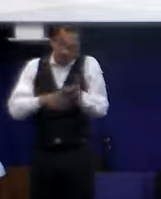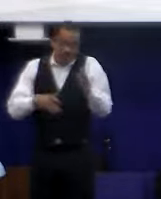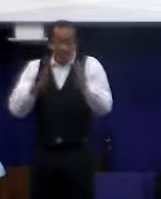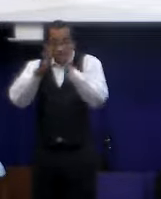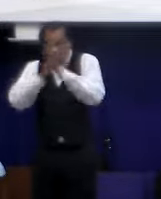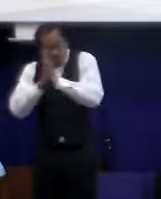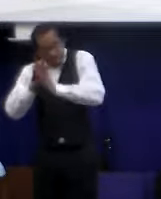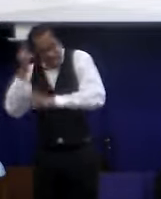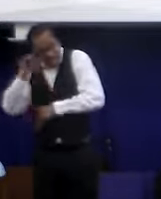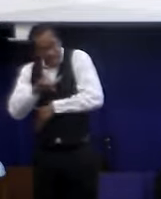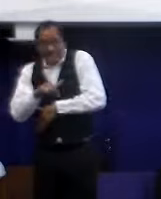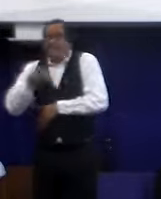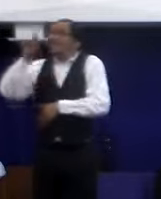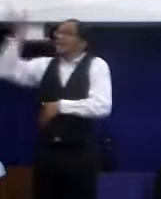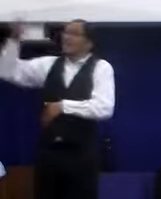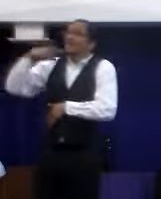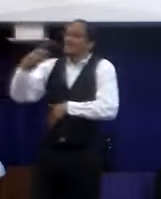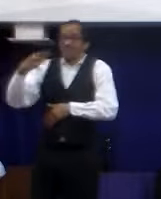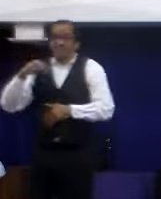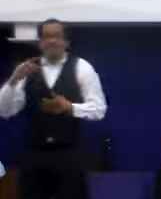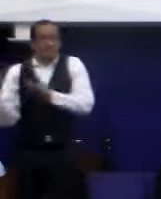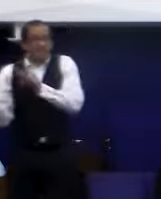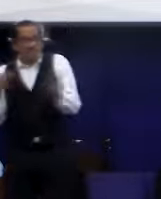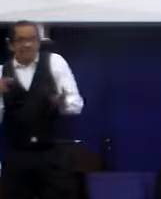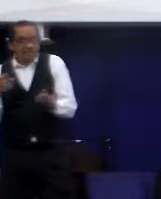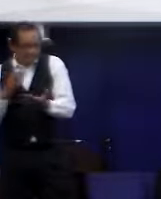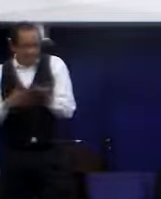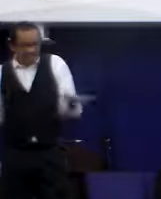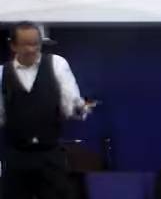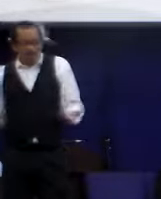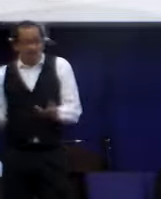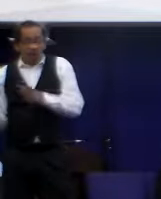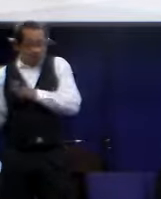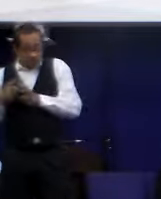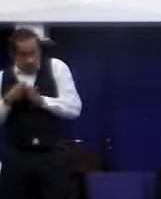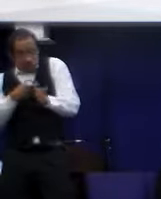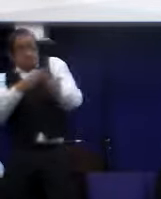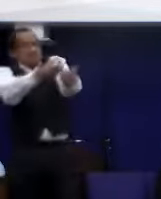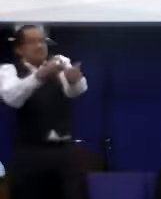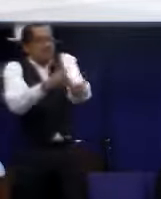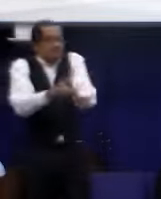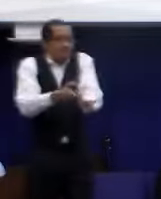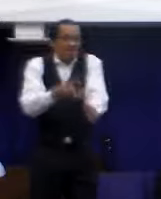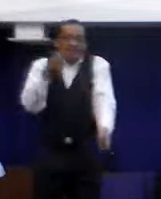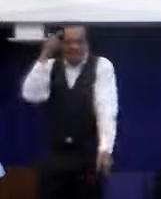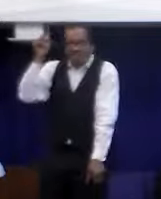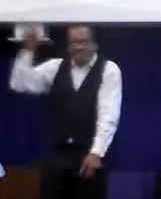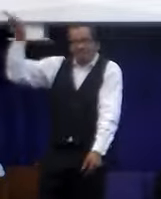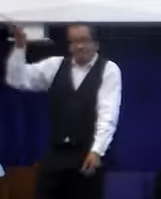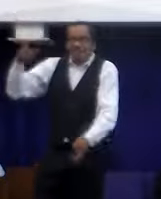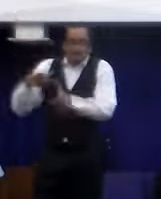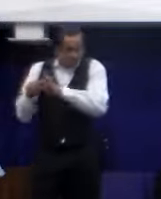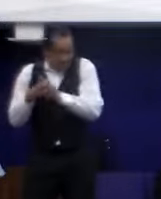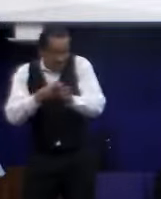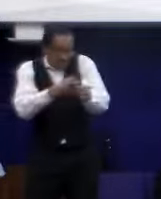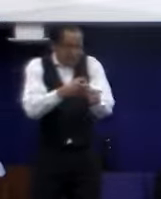Amen. God tells us to do something, we jump out and just run. And sometimes we don't even consider God, we just go out and do it. Yeah. Look, if you're